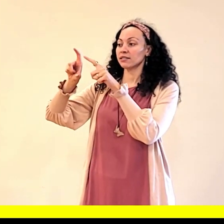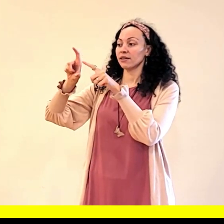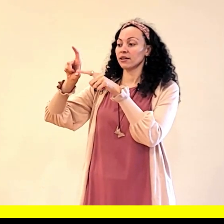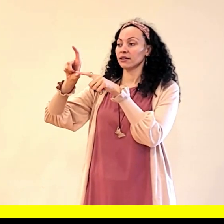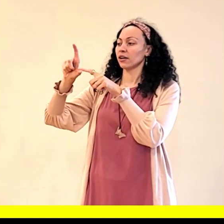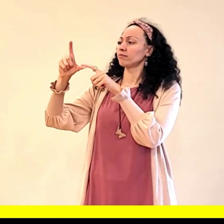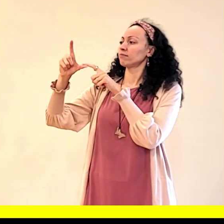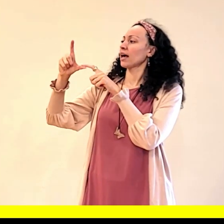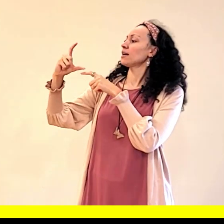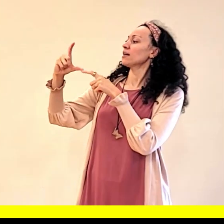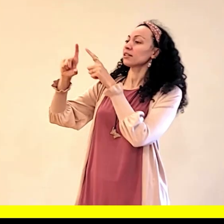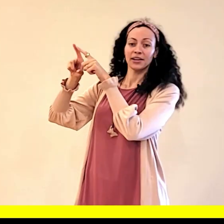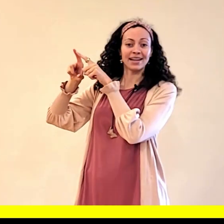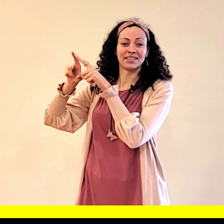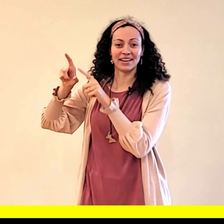your index finger